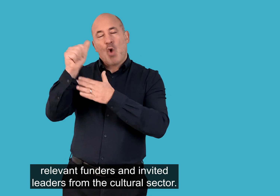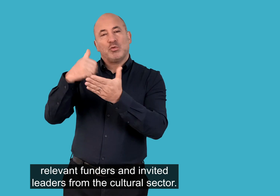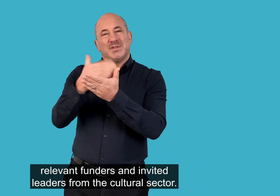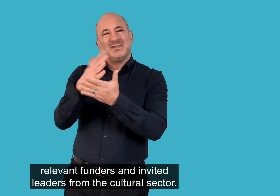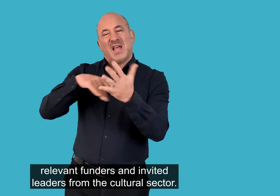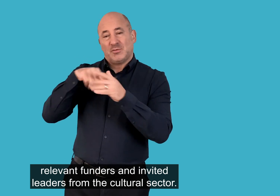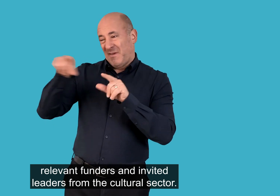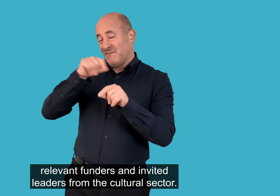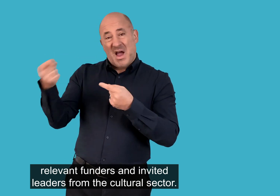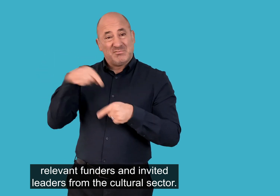sector.